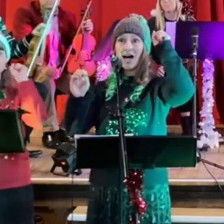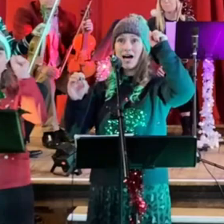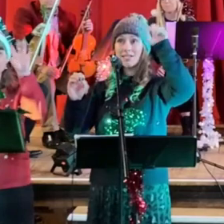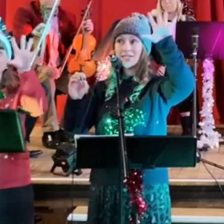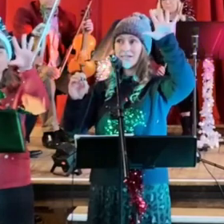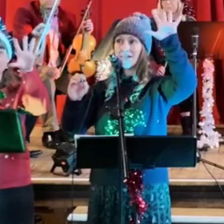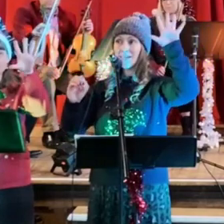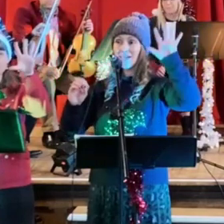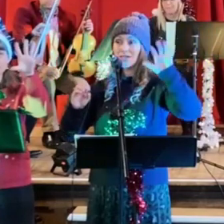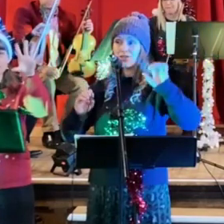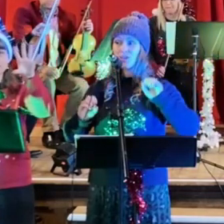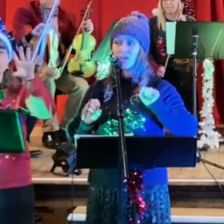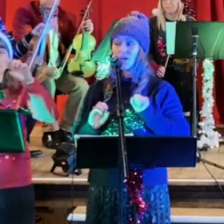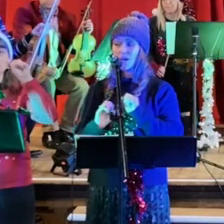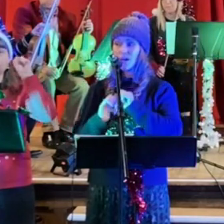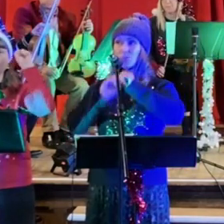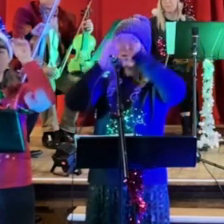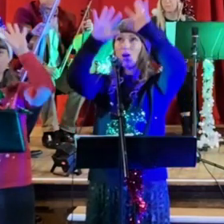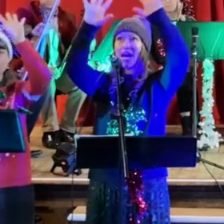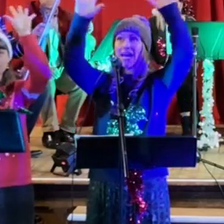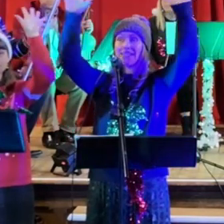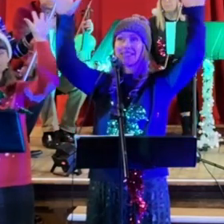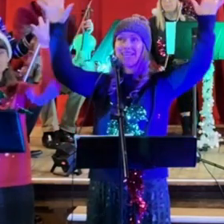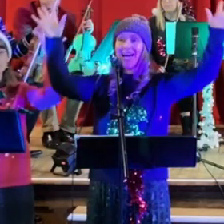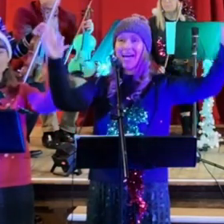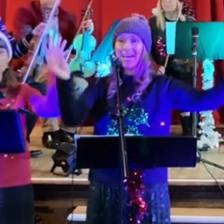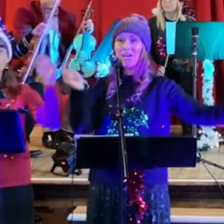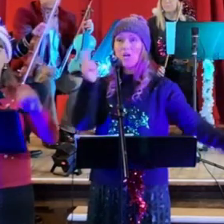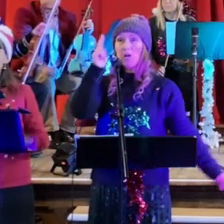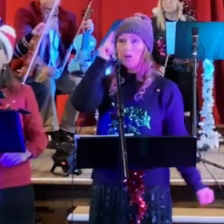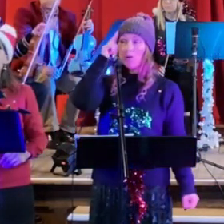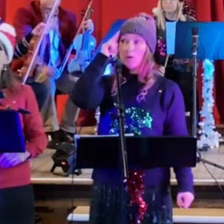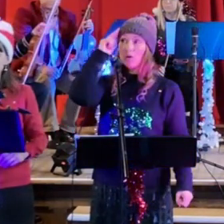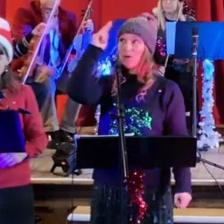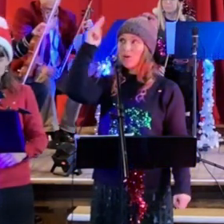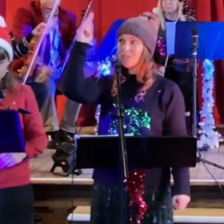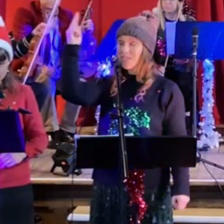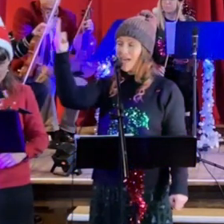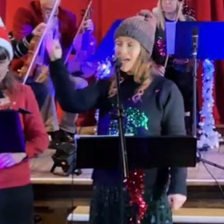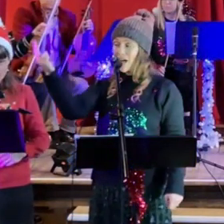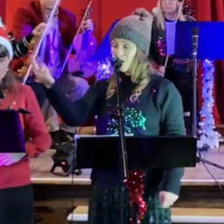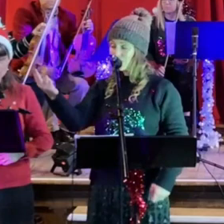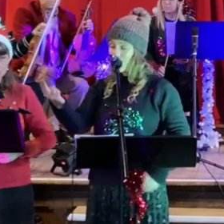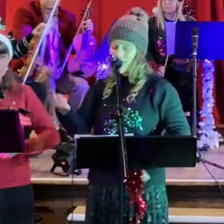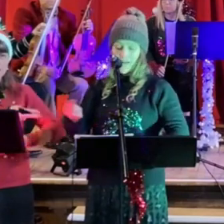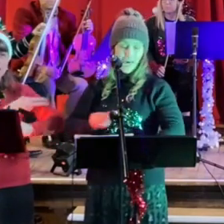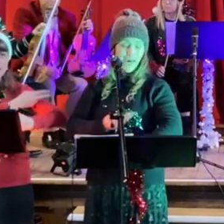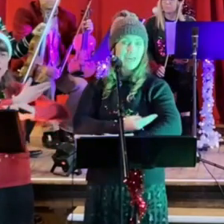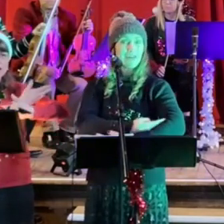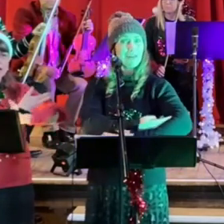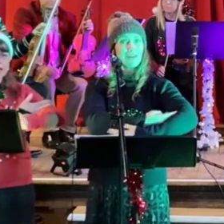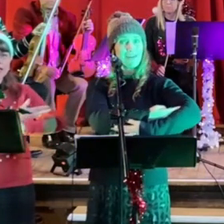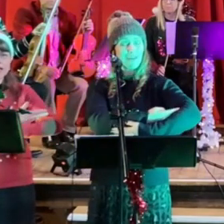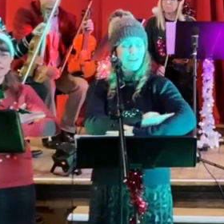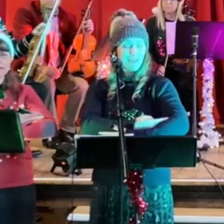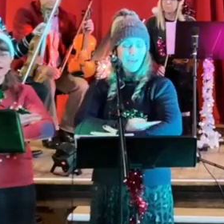stars in the bright sky look down where he lay.